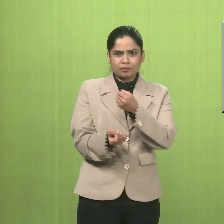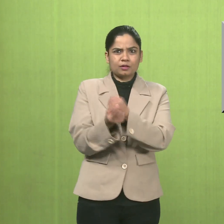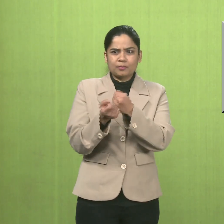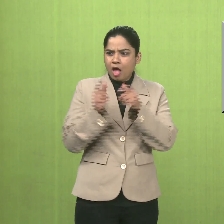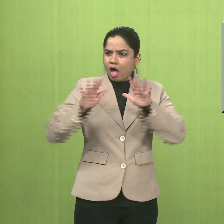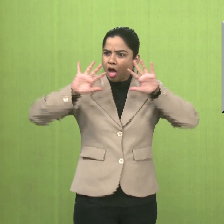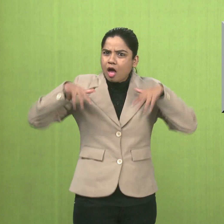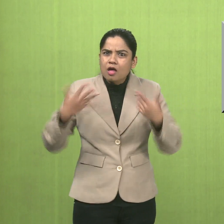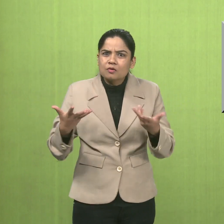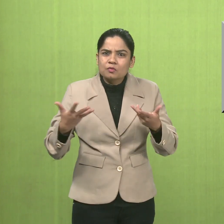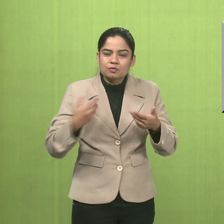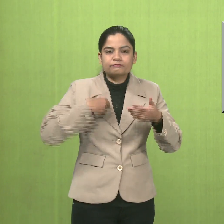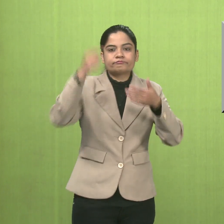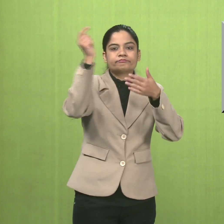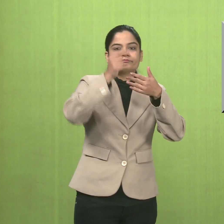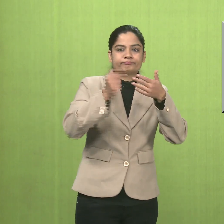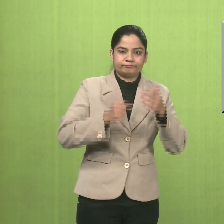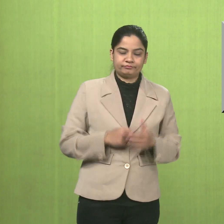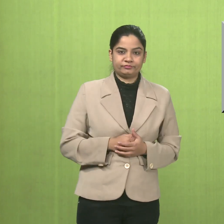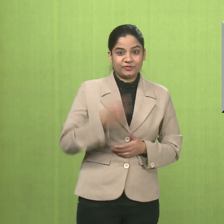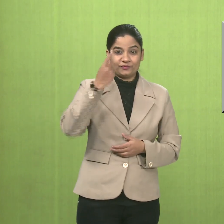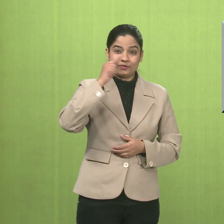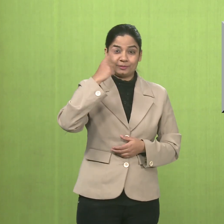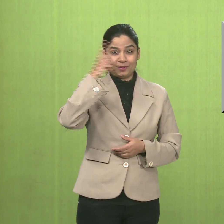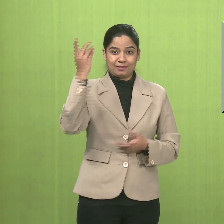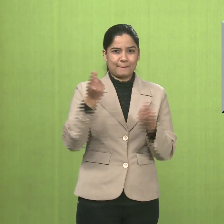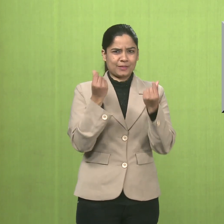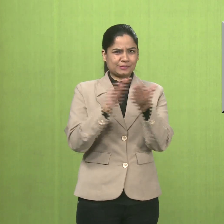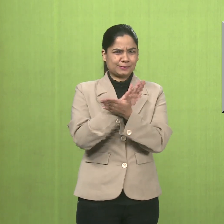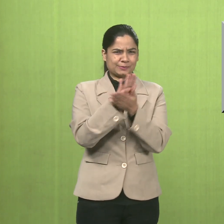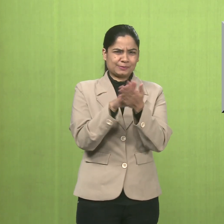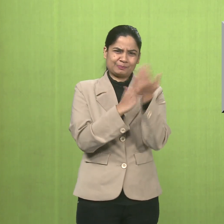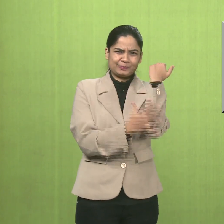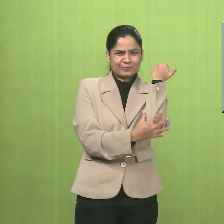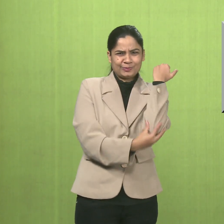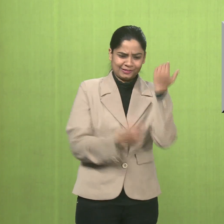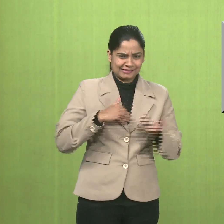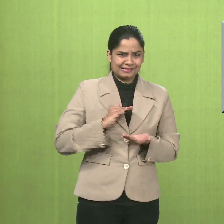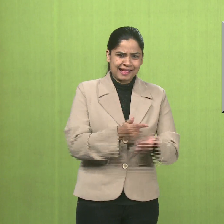What are certain causes of juvenile delinquency? First and foremost is